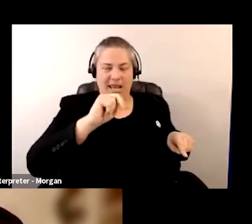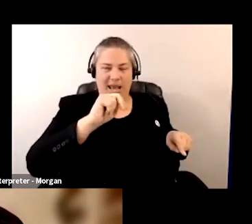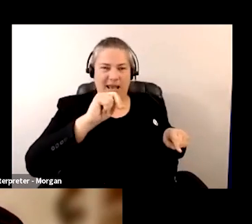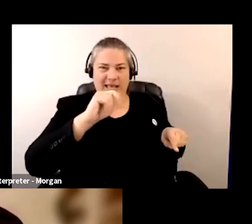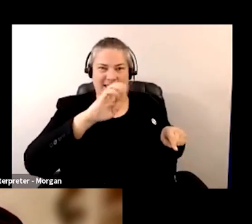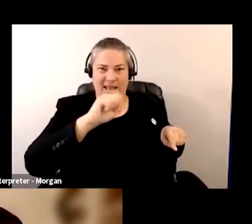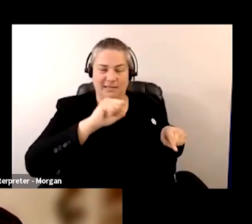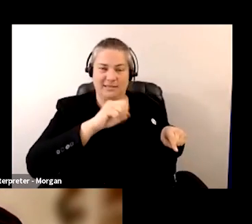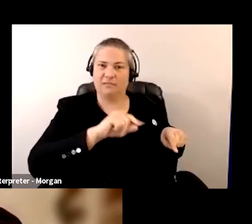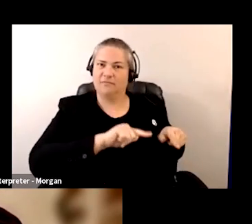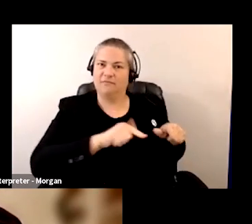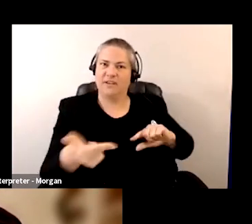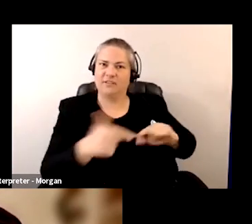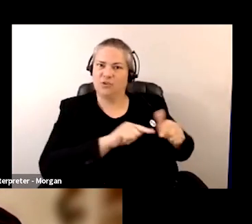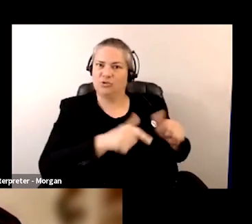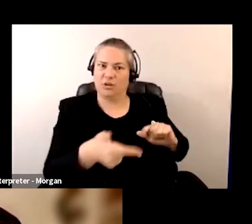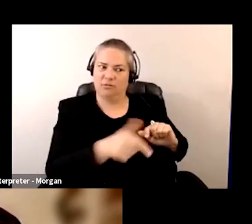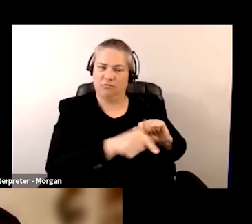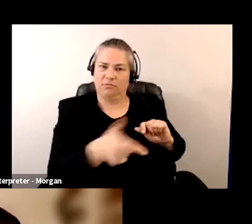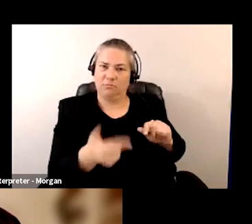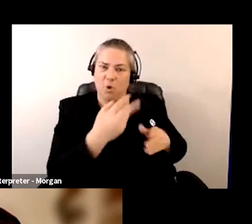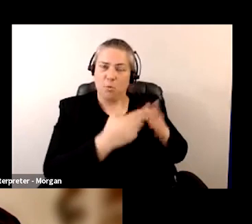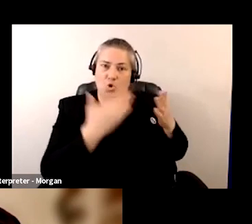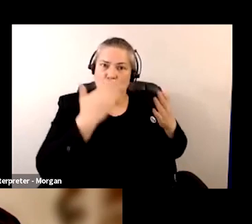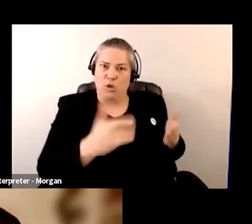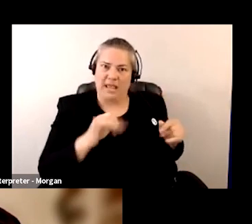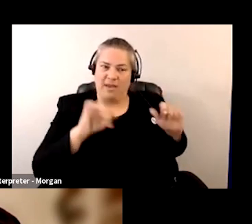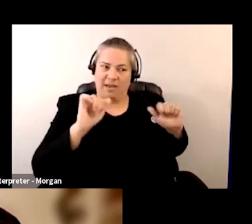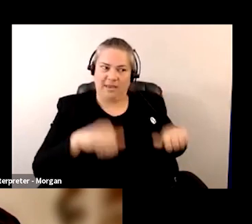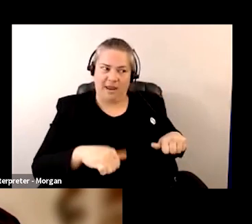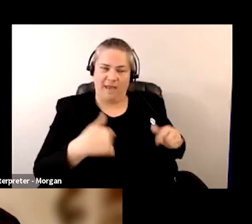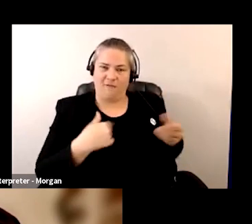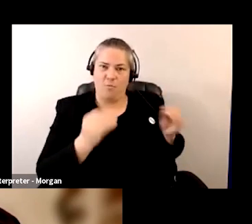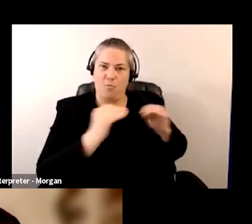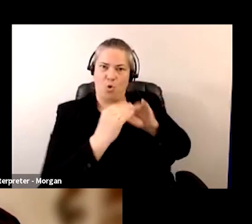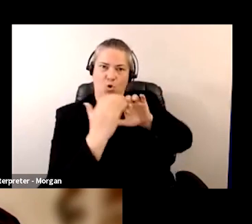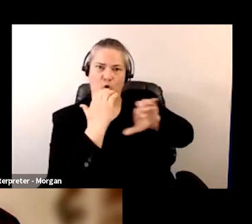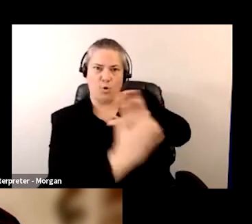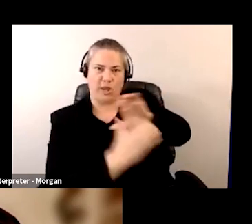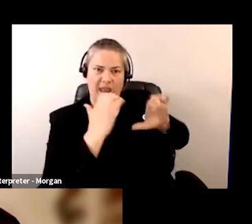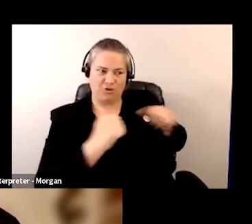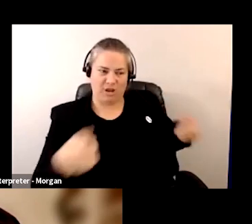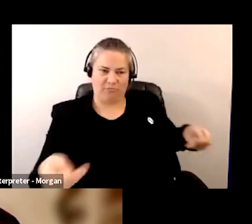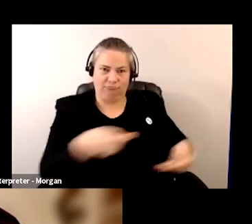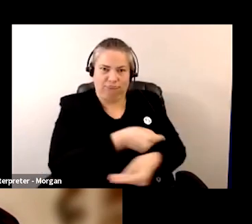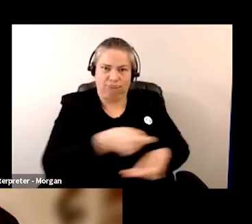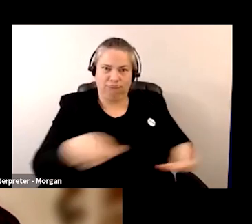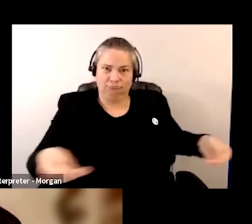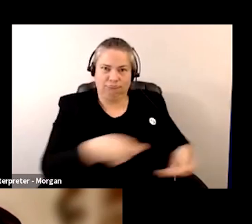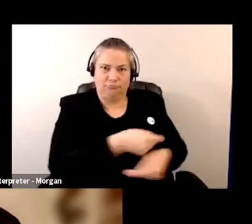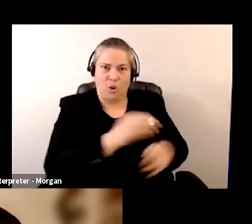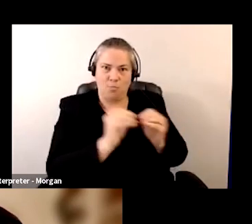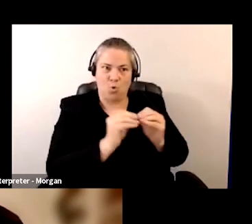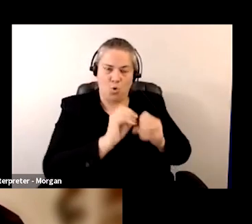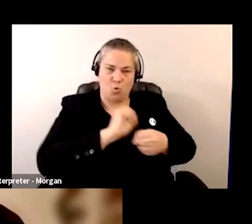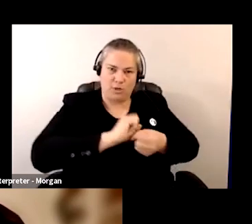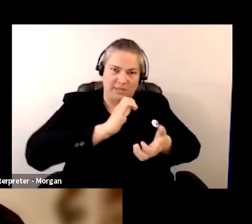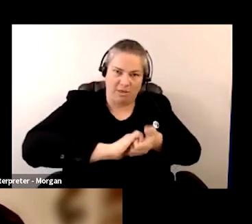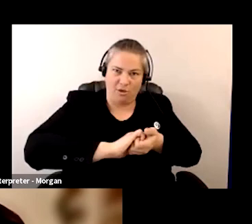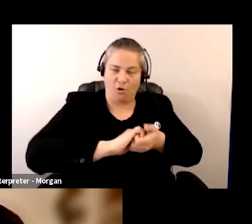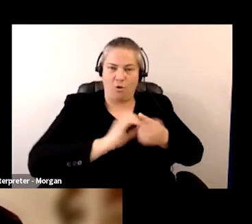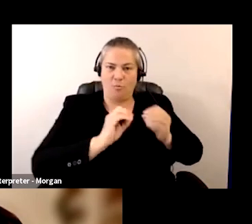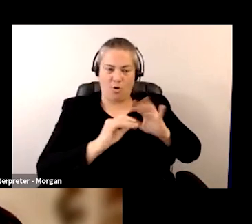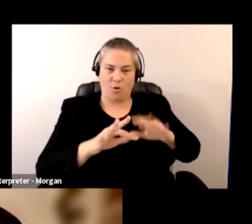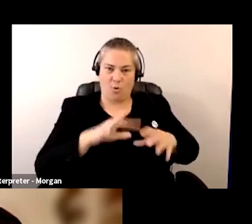And it would be a good thing if there was more communication, interchange, and collaboration